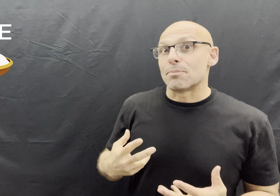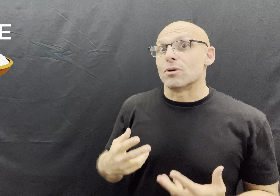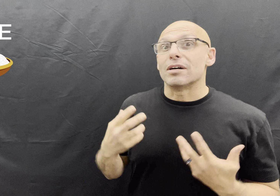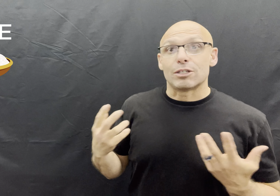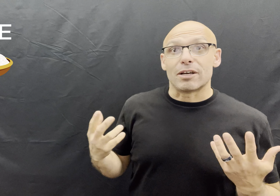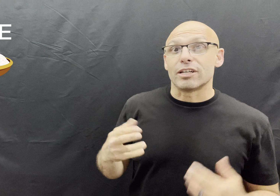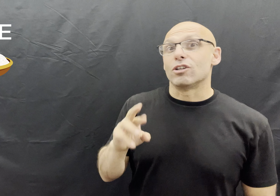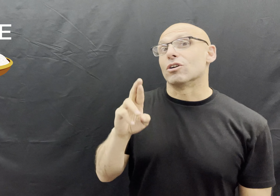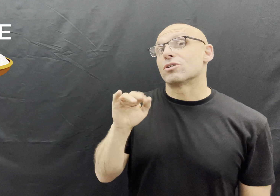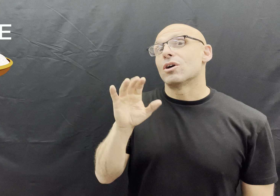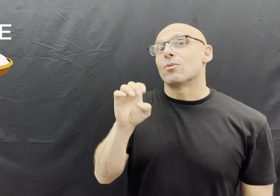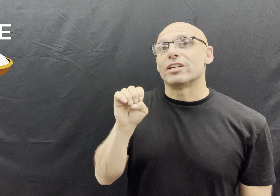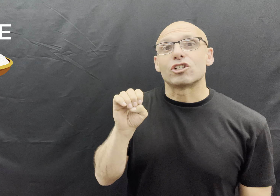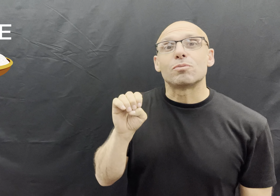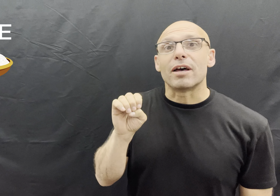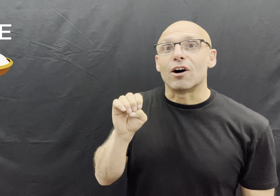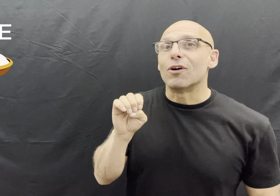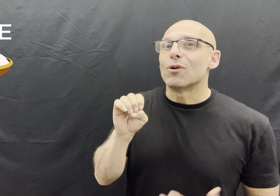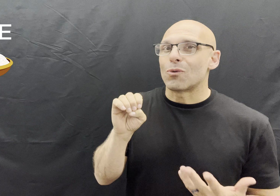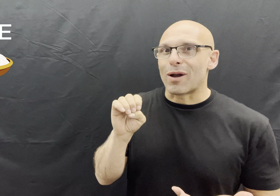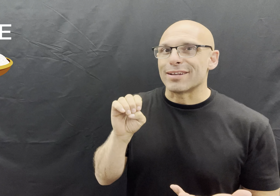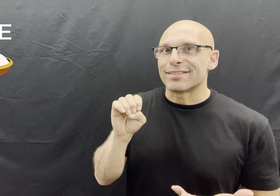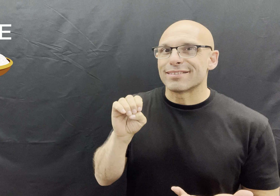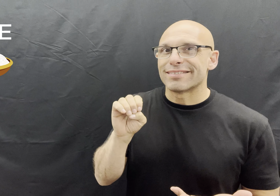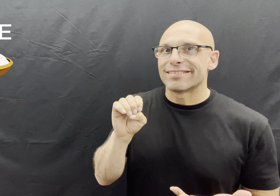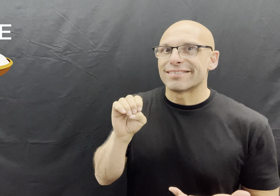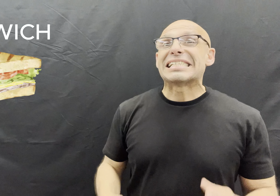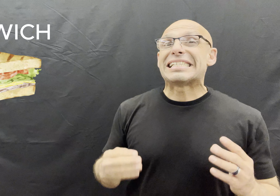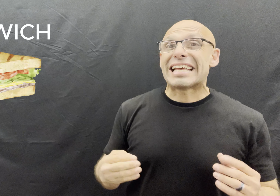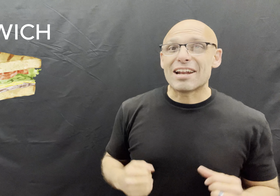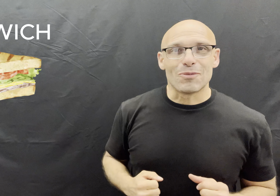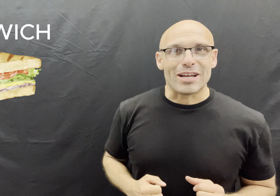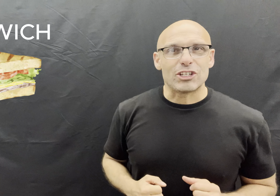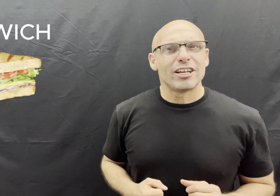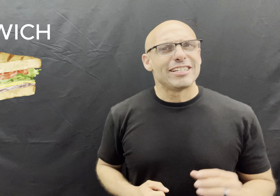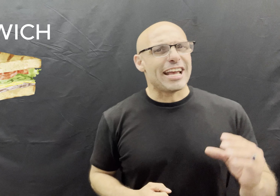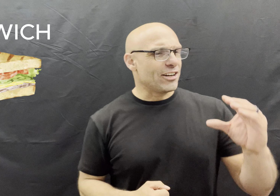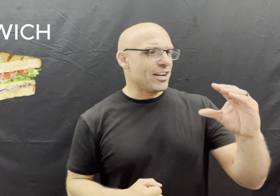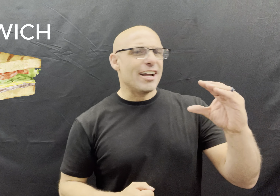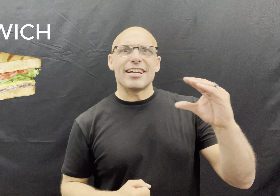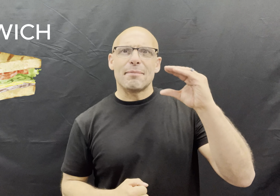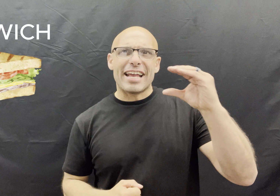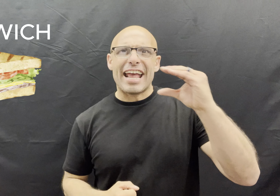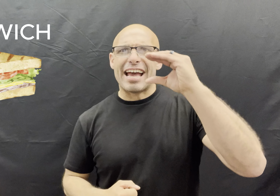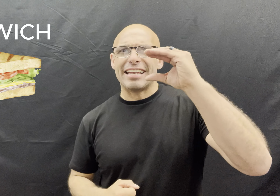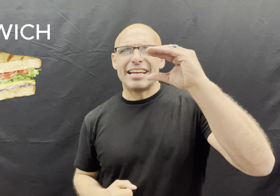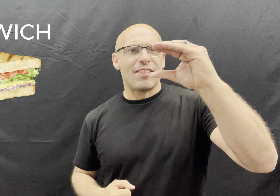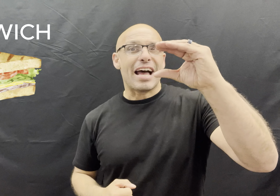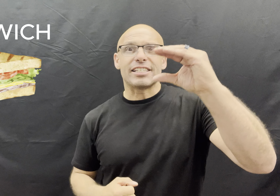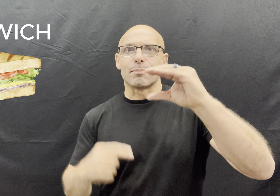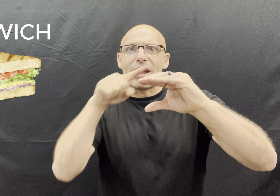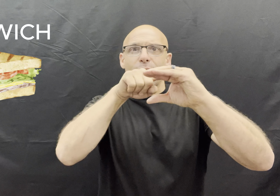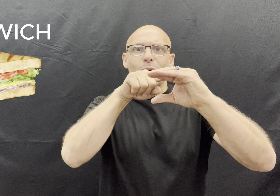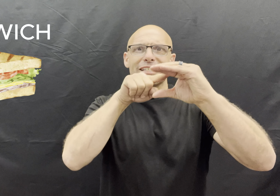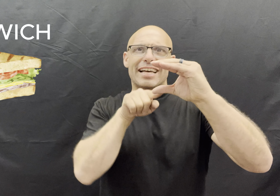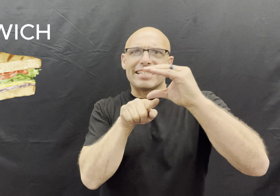people, especially adults, we just spell rice. Sandwich. Take your non-dominant hand, that's the bread. One slice here,